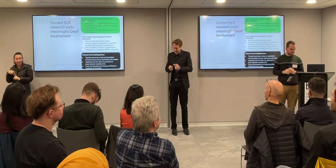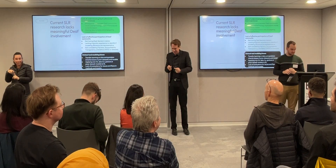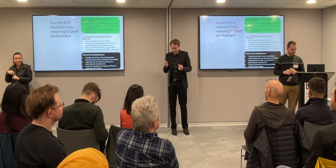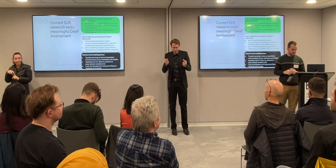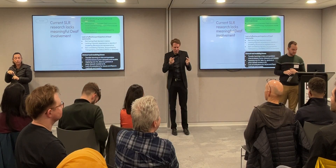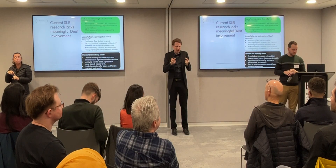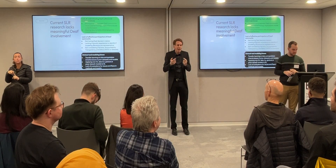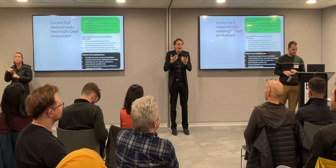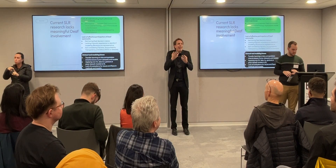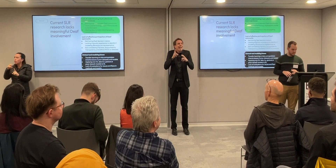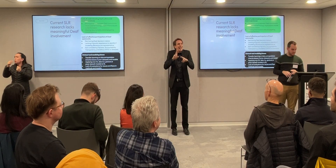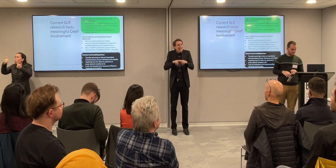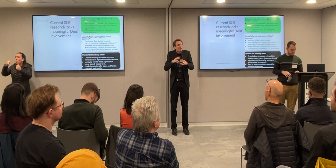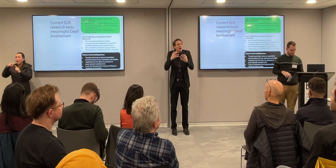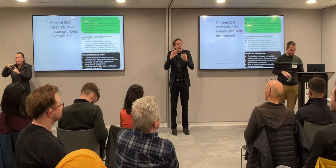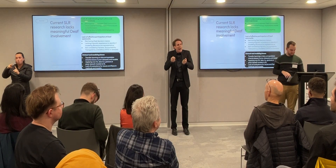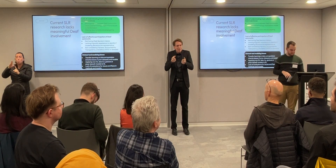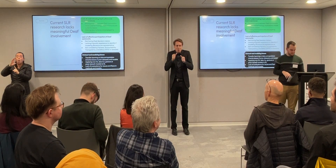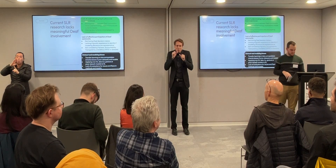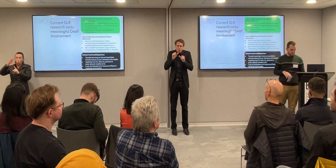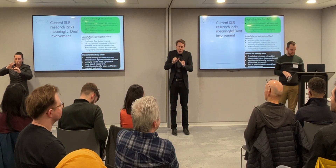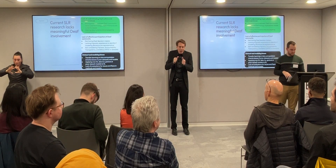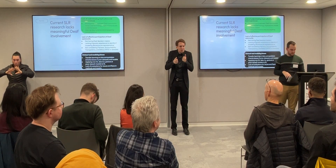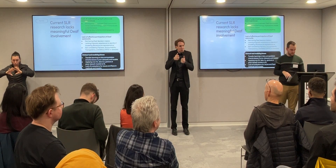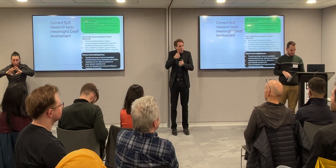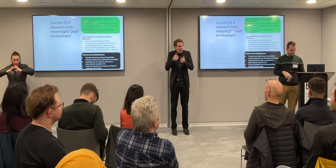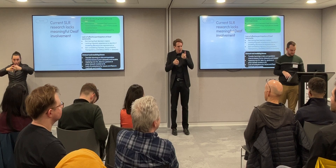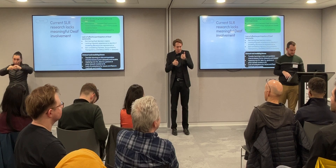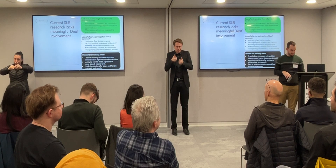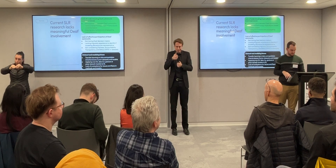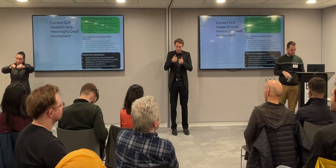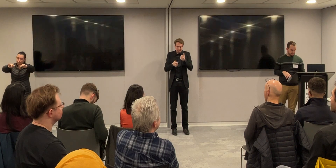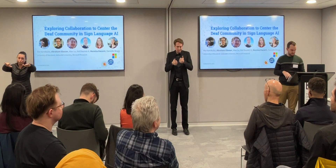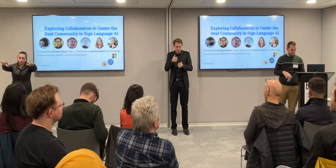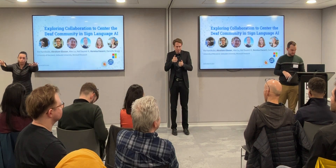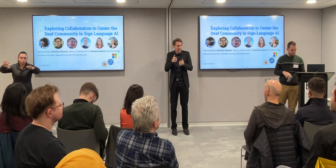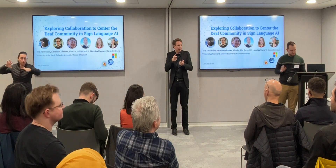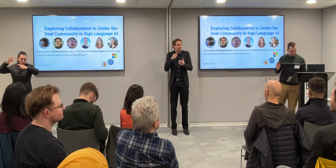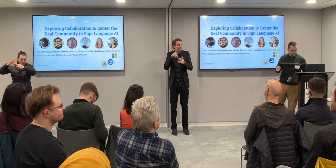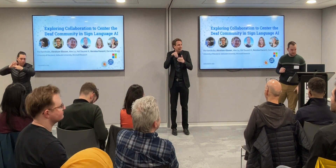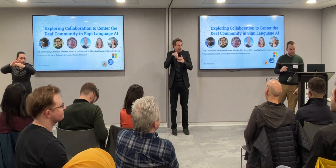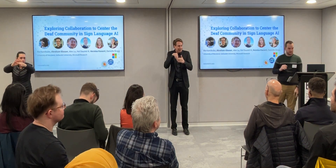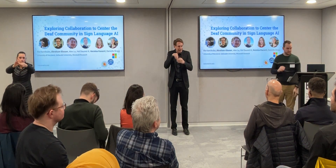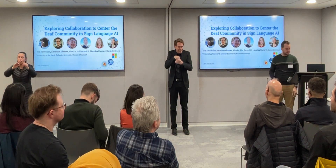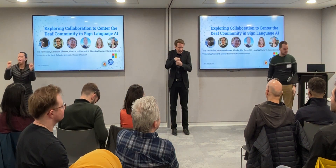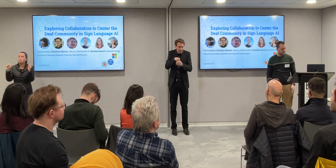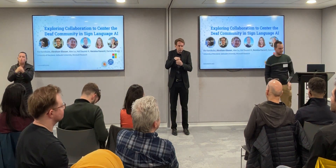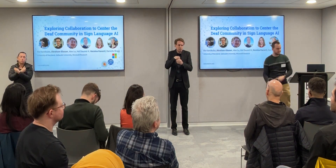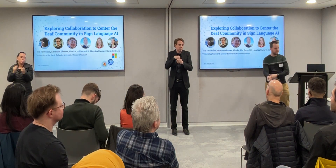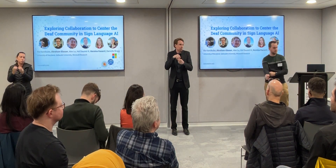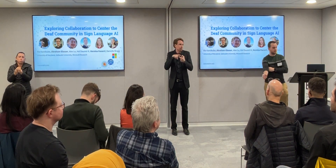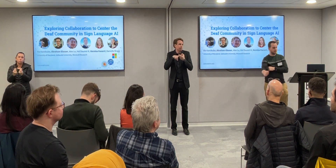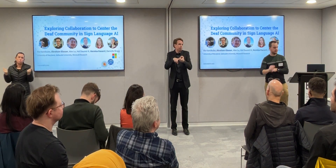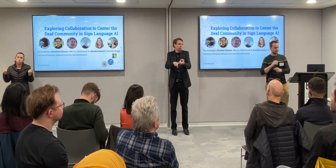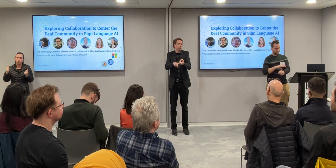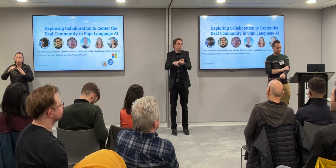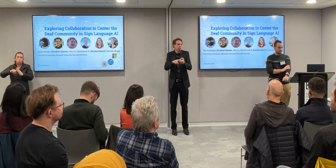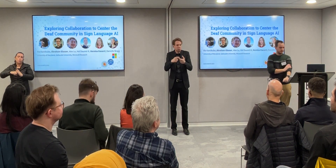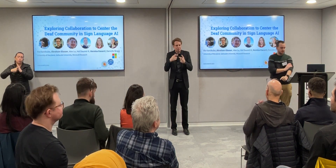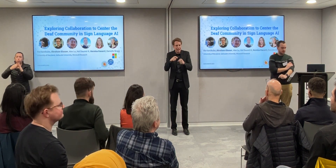bias will continue and will carry on all the way through any type of research project or any technology that's developed.